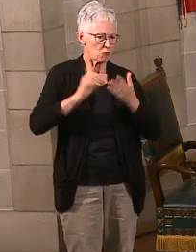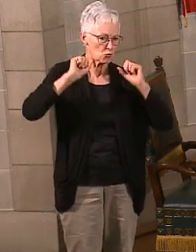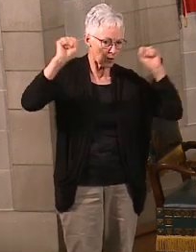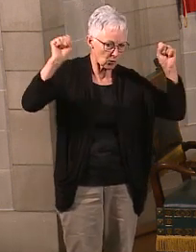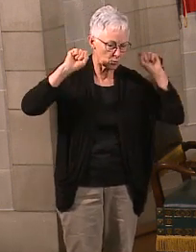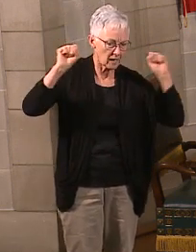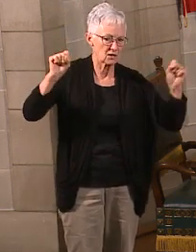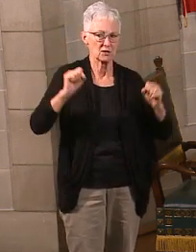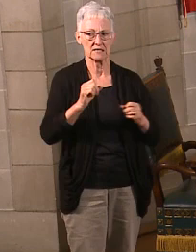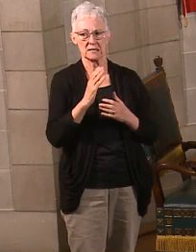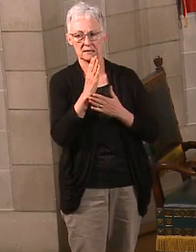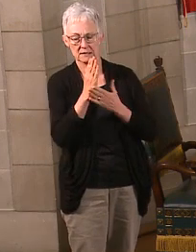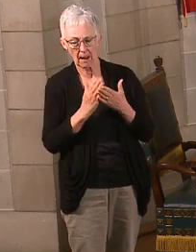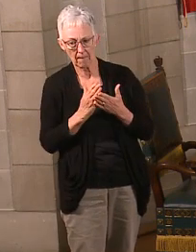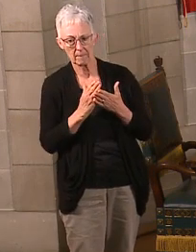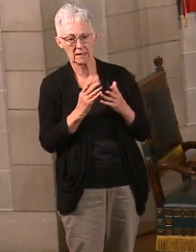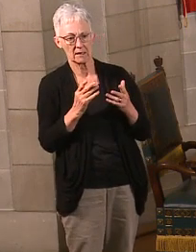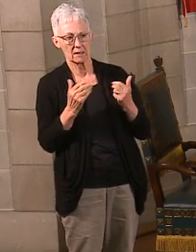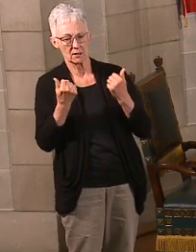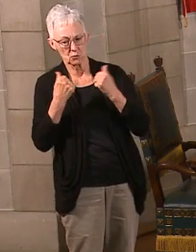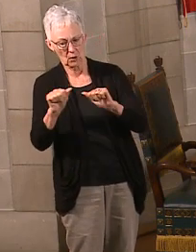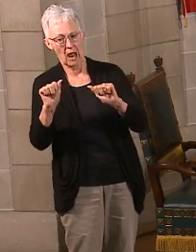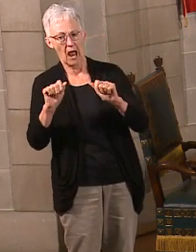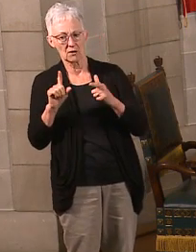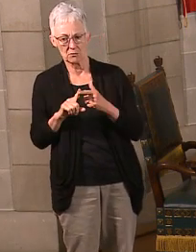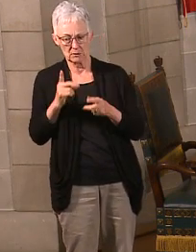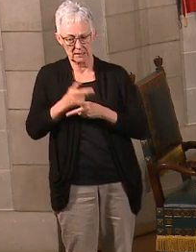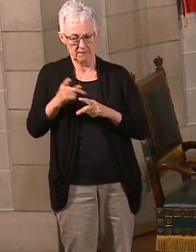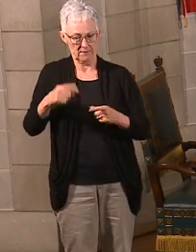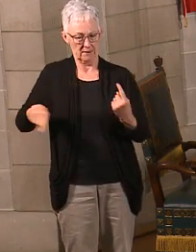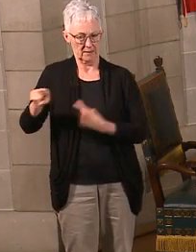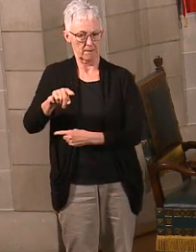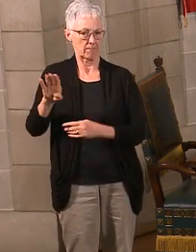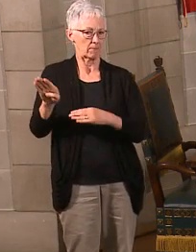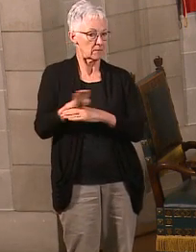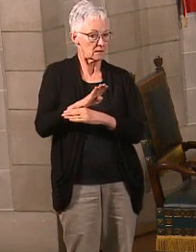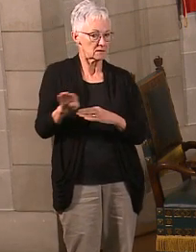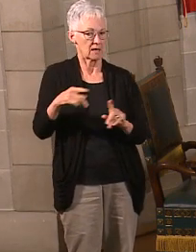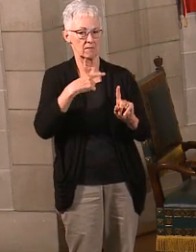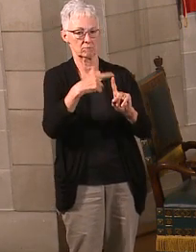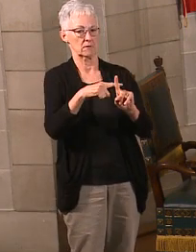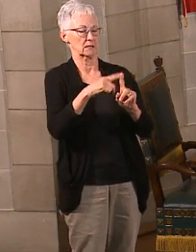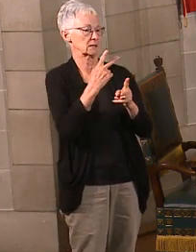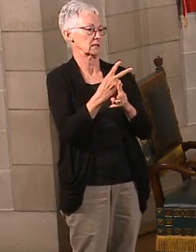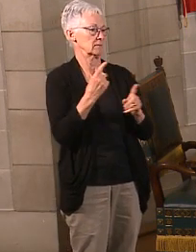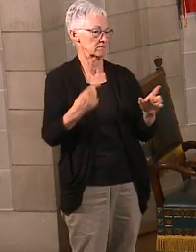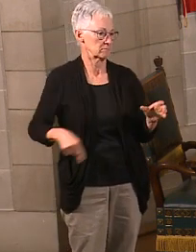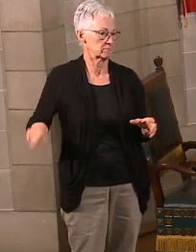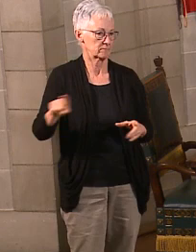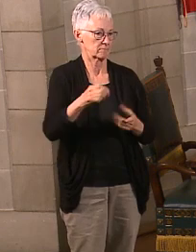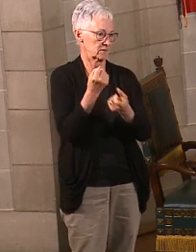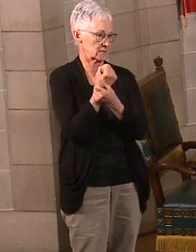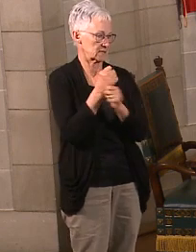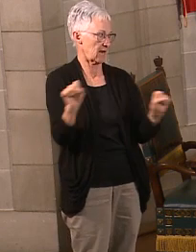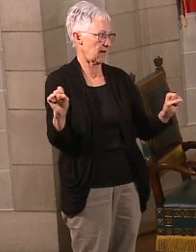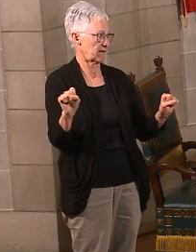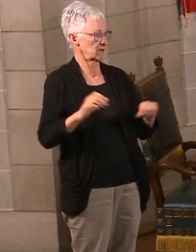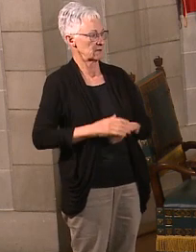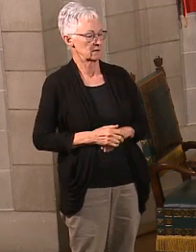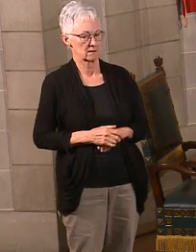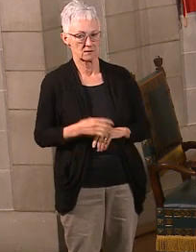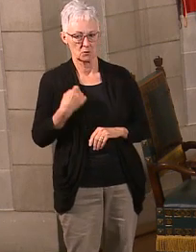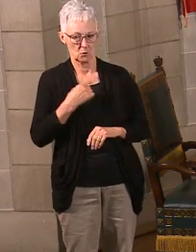that while figuring out how we could maintain social distancing and keep everyone safe. We've done an excellent job of shrinking those numbers down below